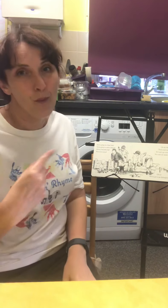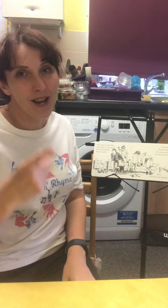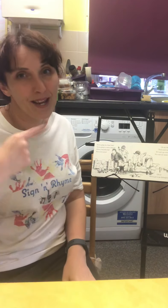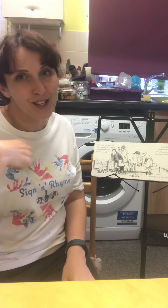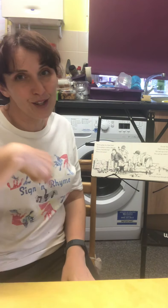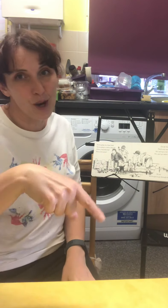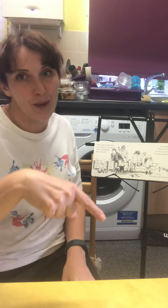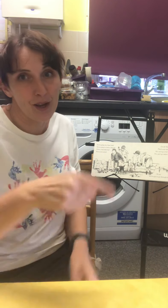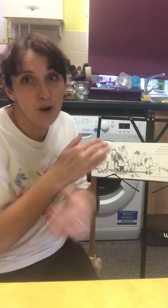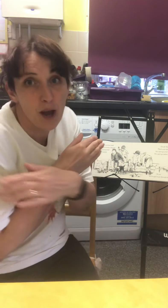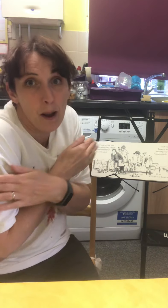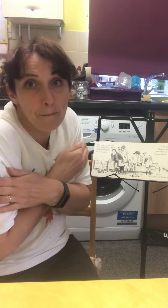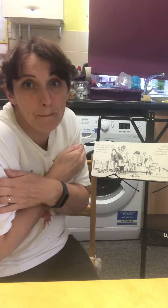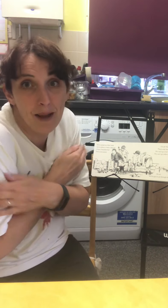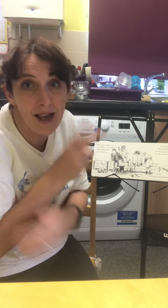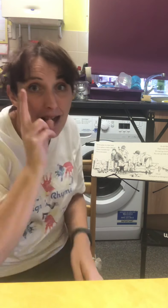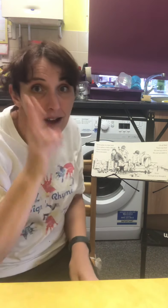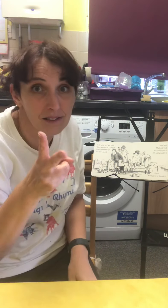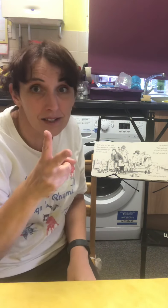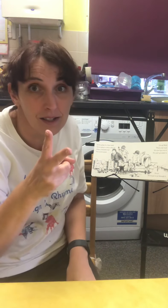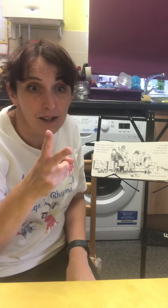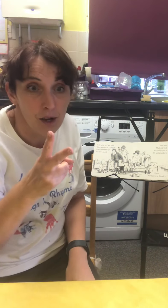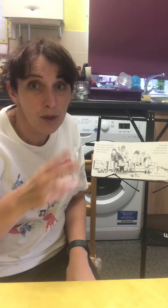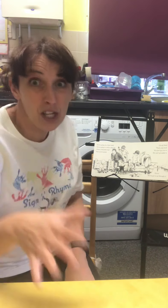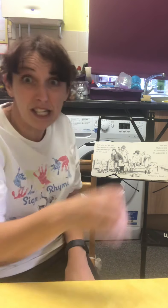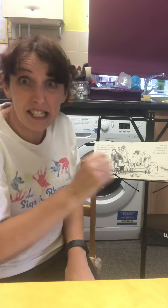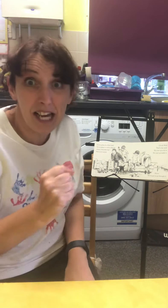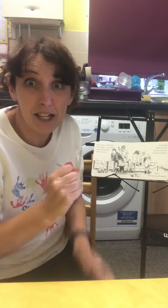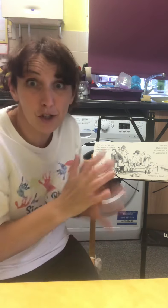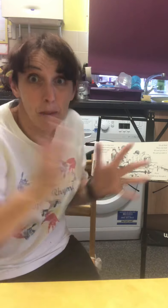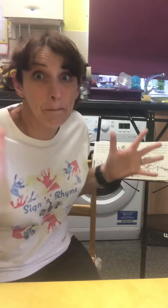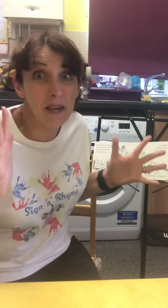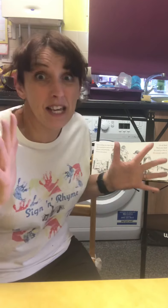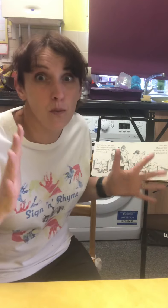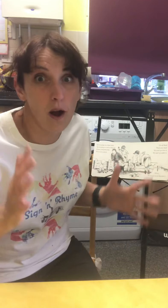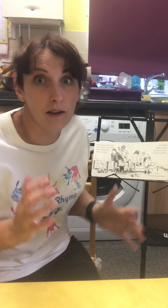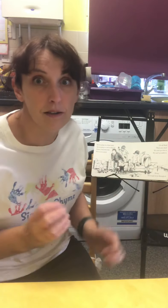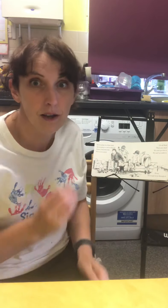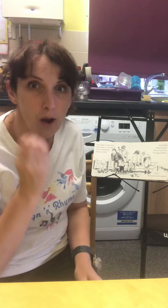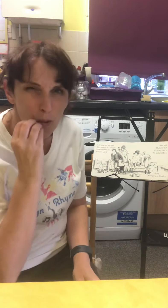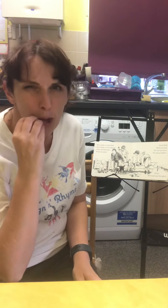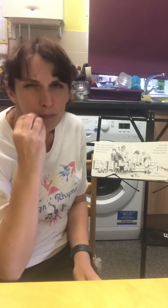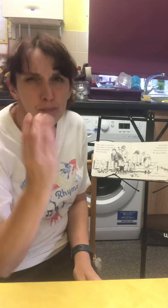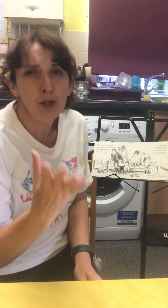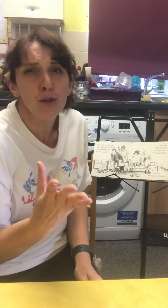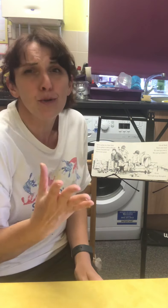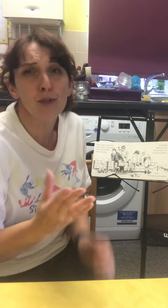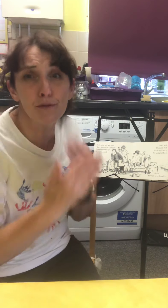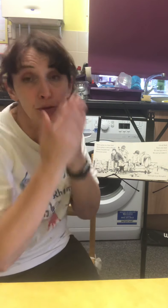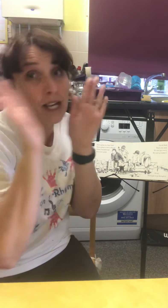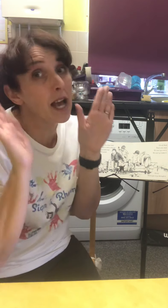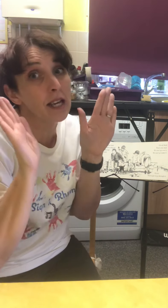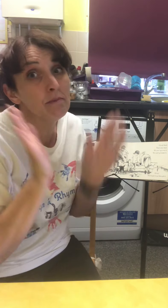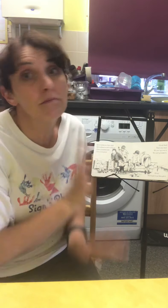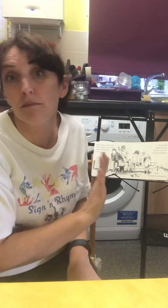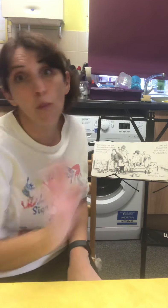We're going on our bear hunt. We're gonna catch a big one. What a beautiful day.